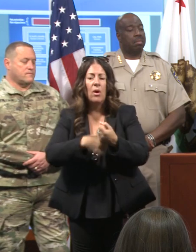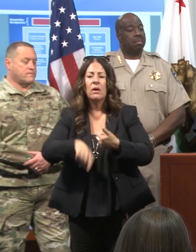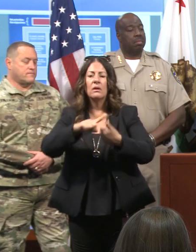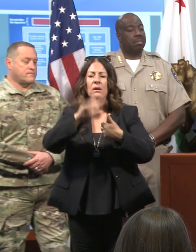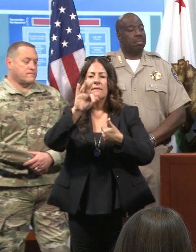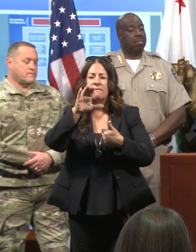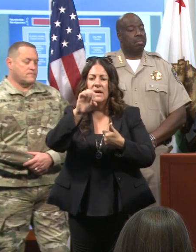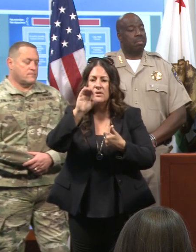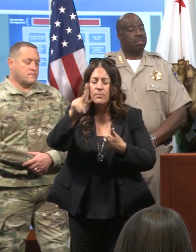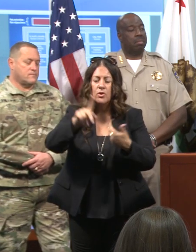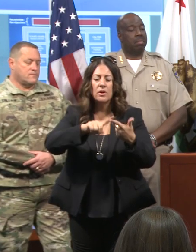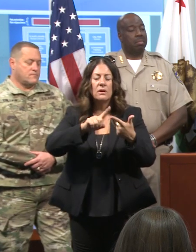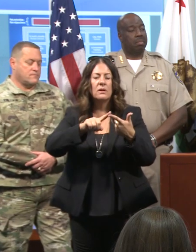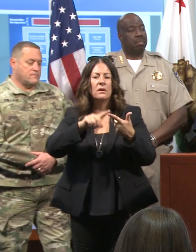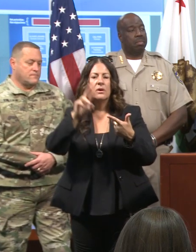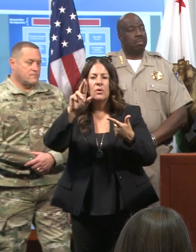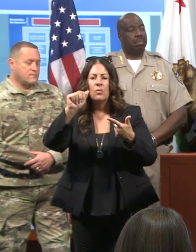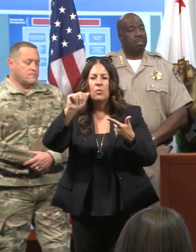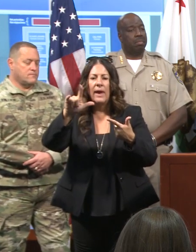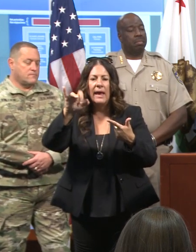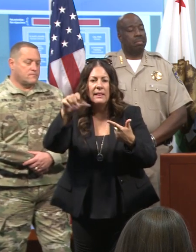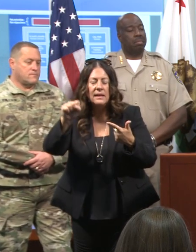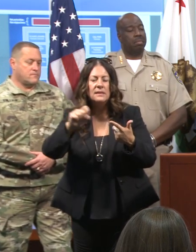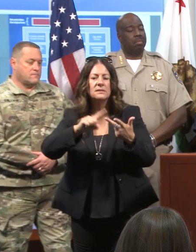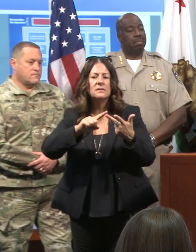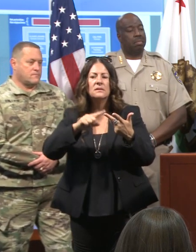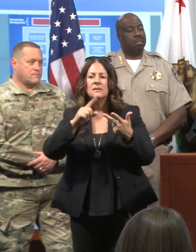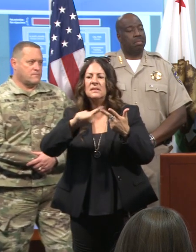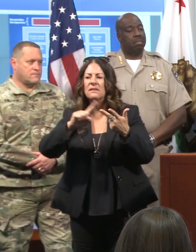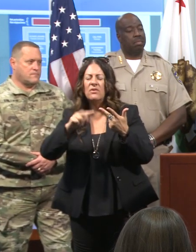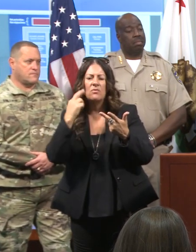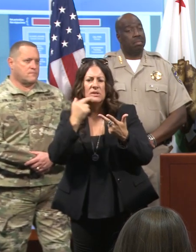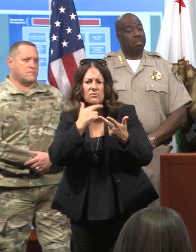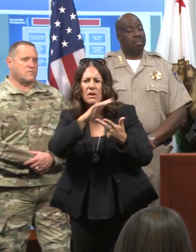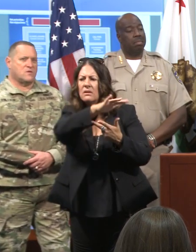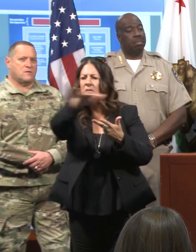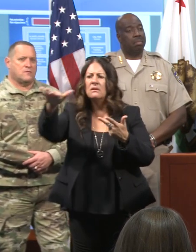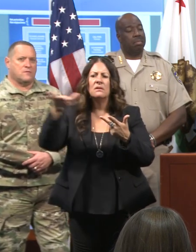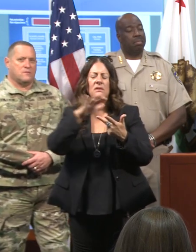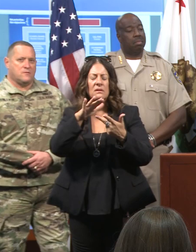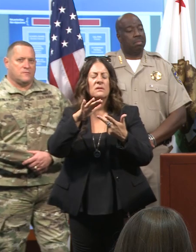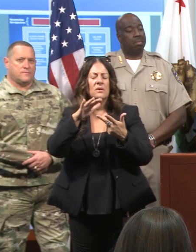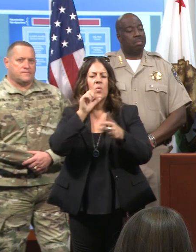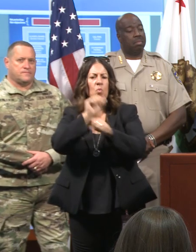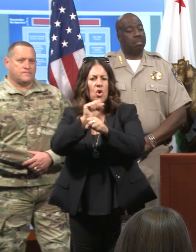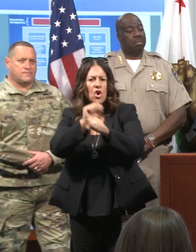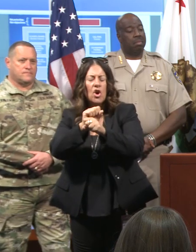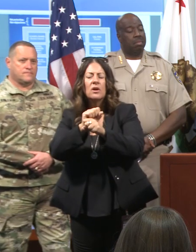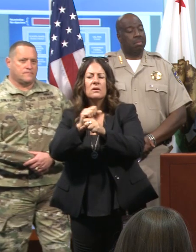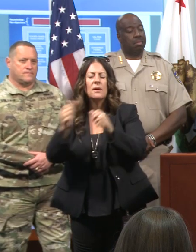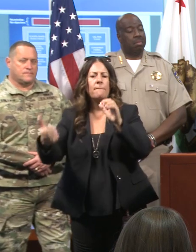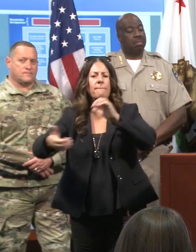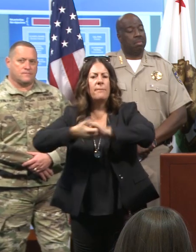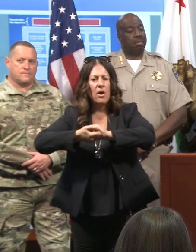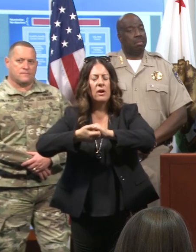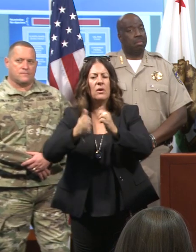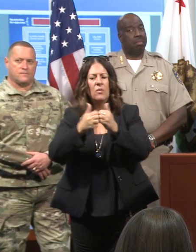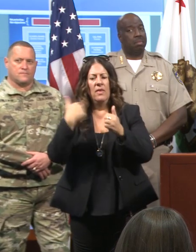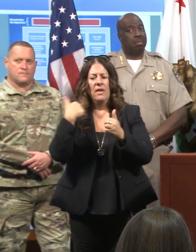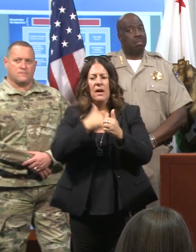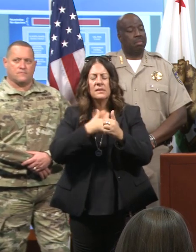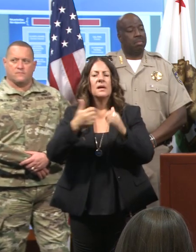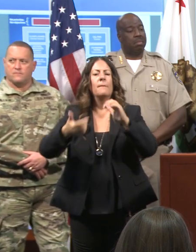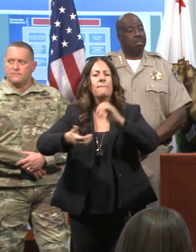California Grocers Association, just to name a few, have been exceptional partners in being able to support all of the